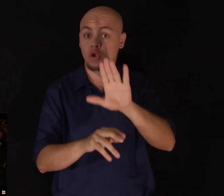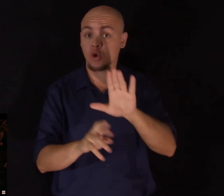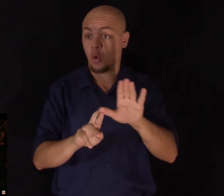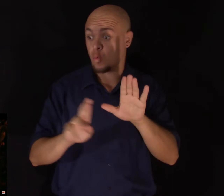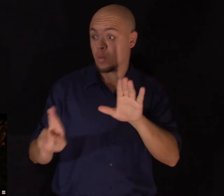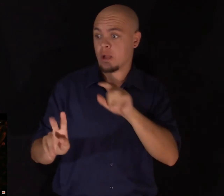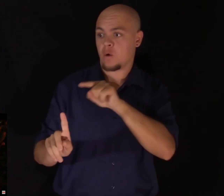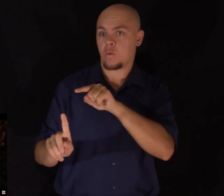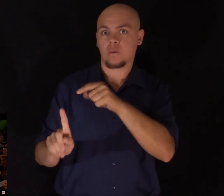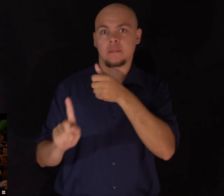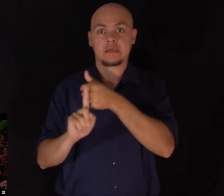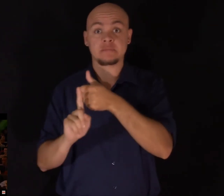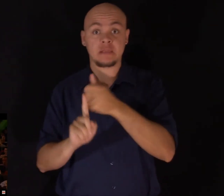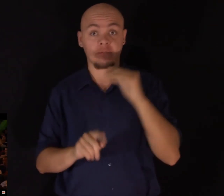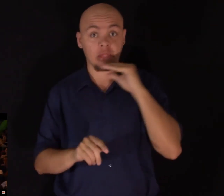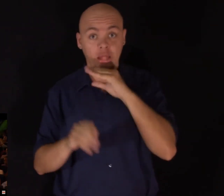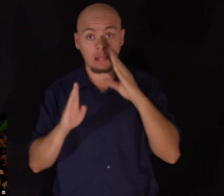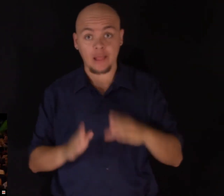liar.